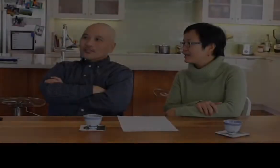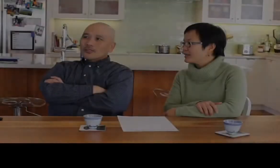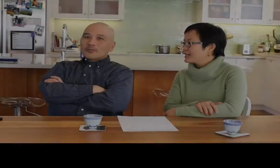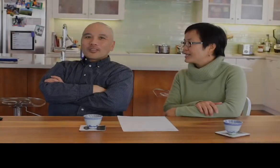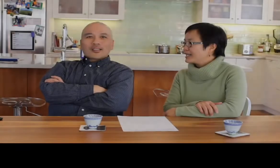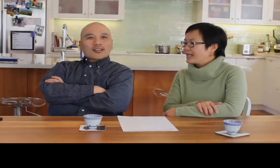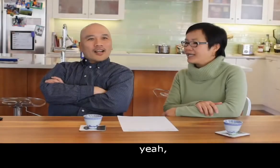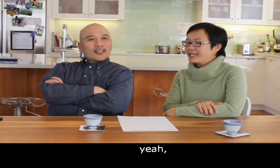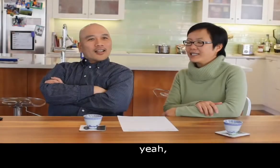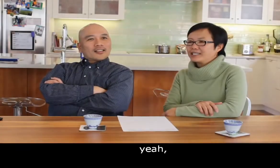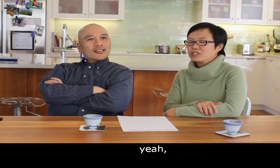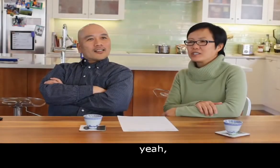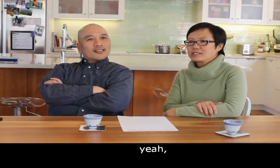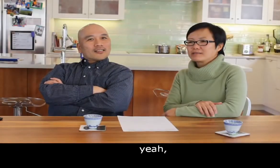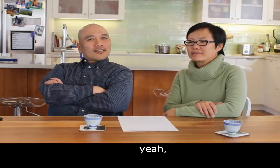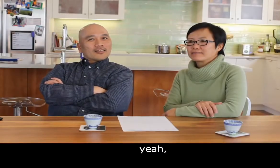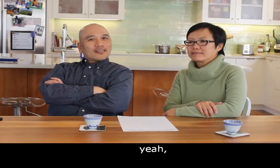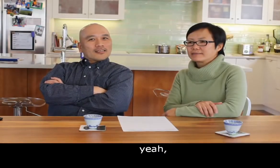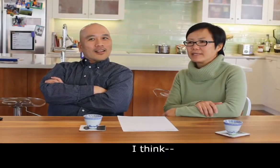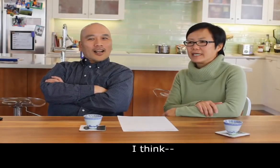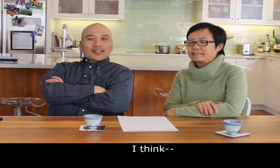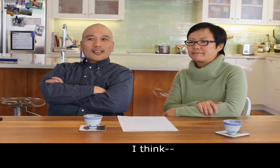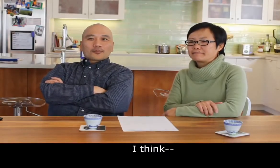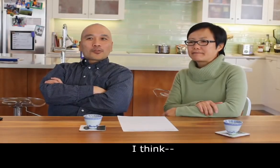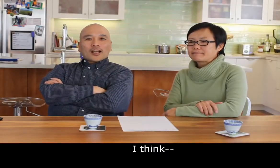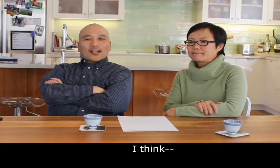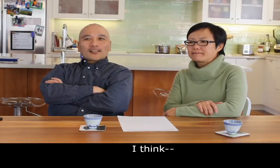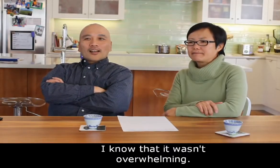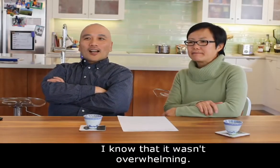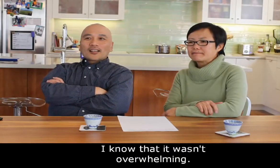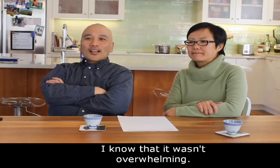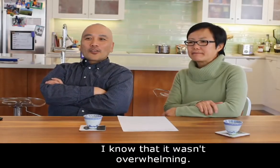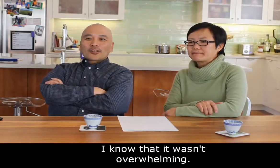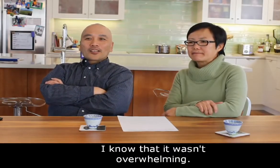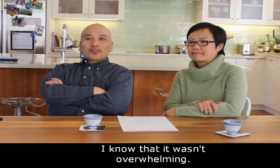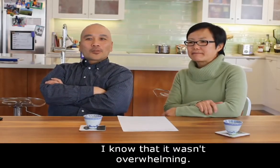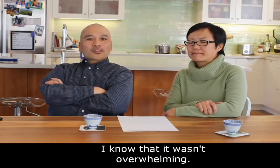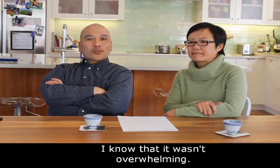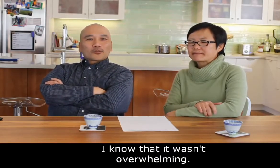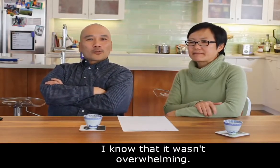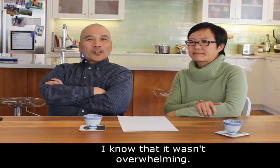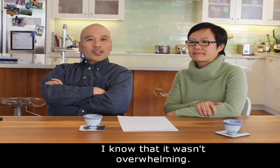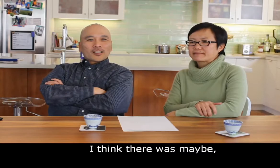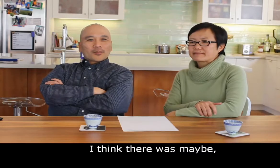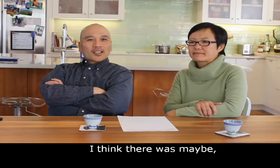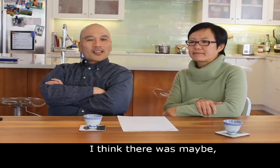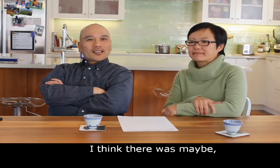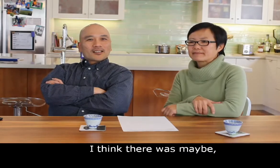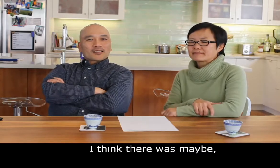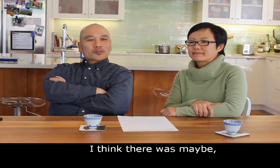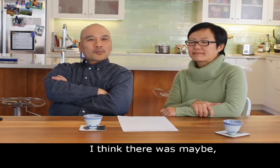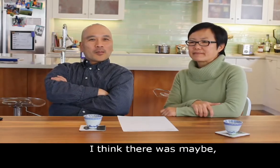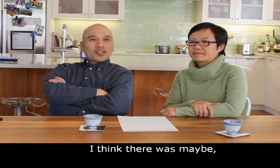So I think I know that it wasn't overwhelming. I mean, I think there was